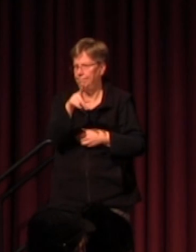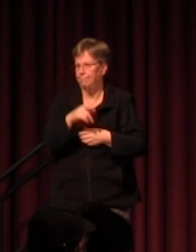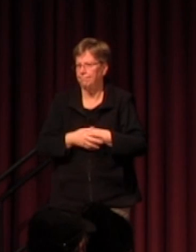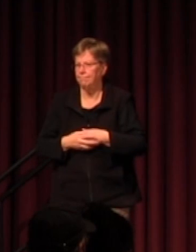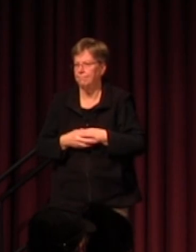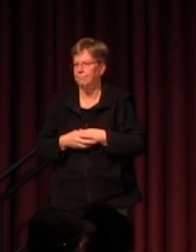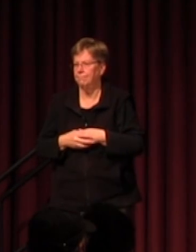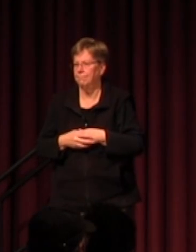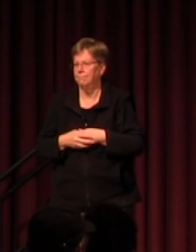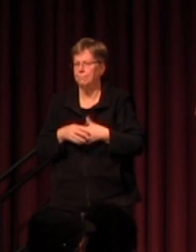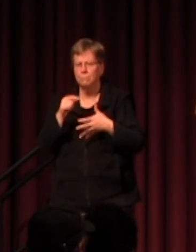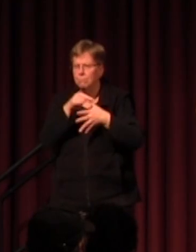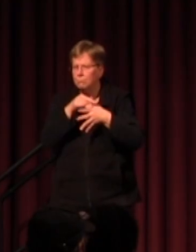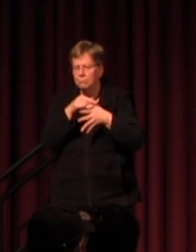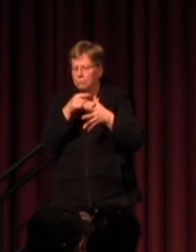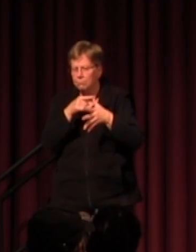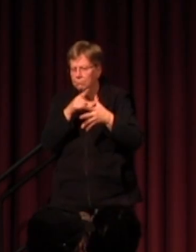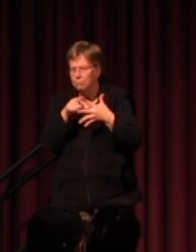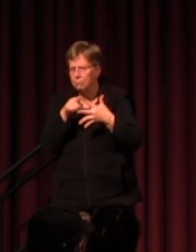What steps did they take?